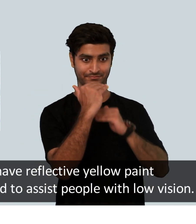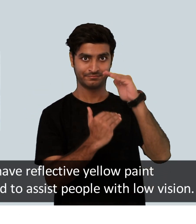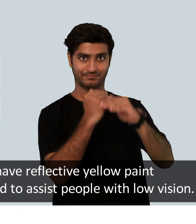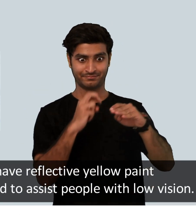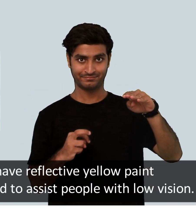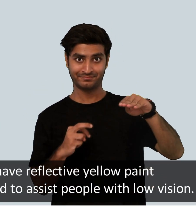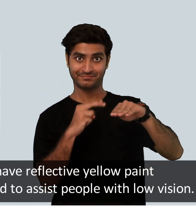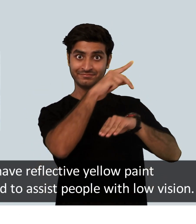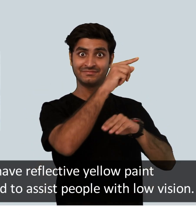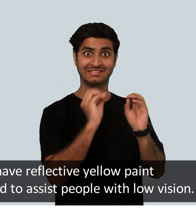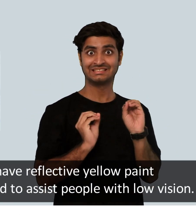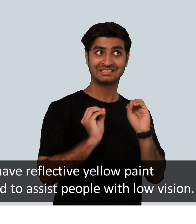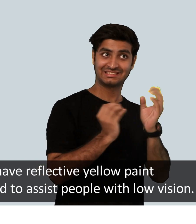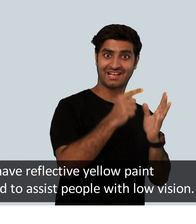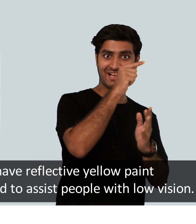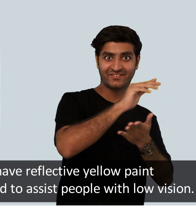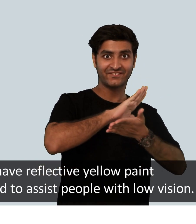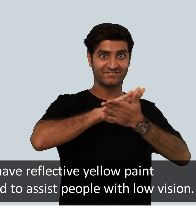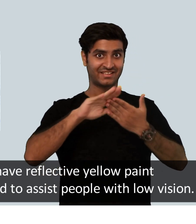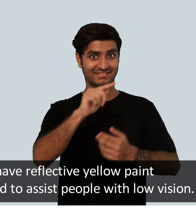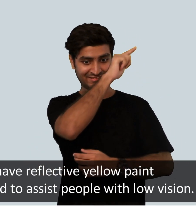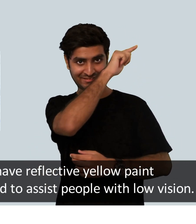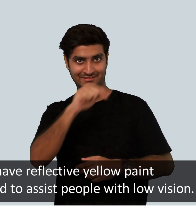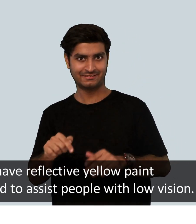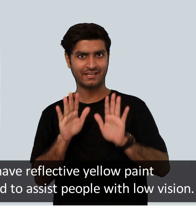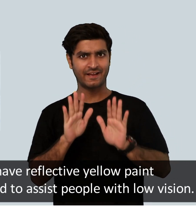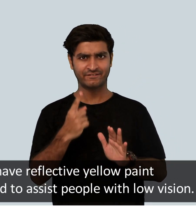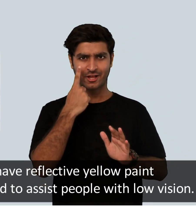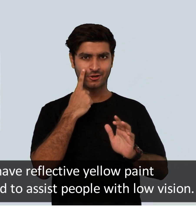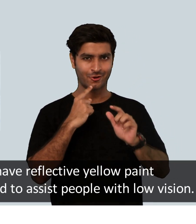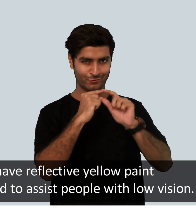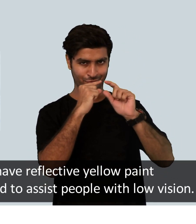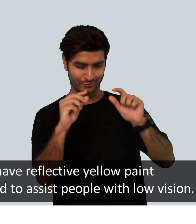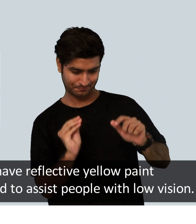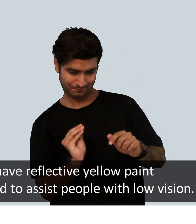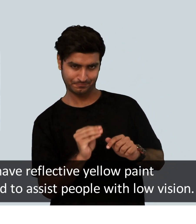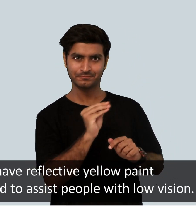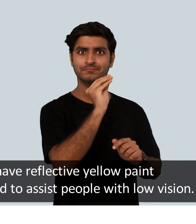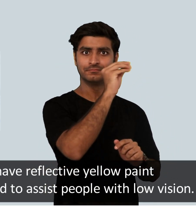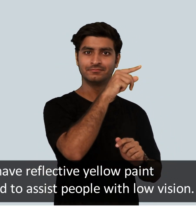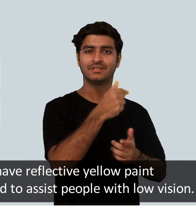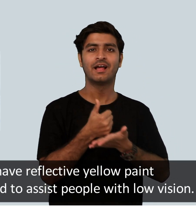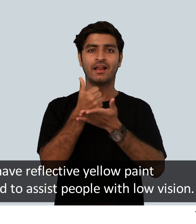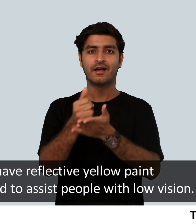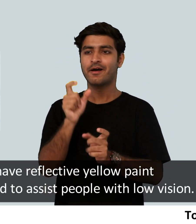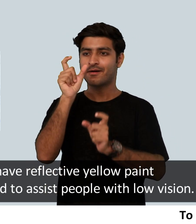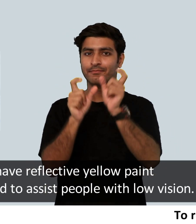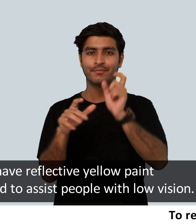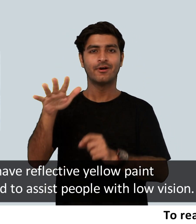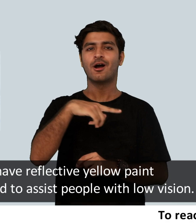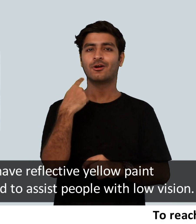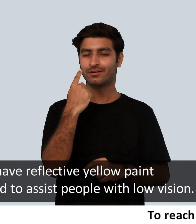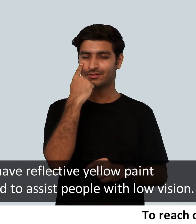The stairs have reflective yellow paint at the start and end to assist people with low vision.